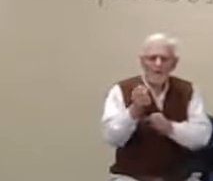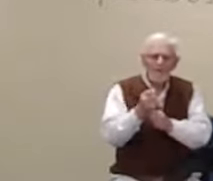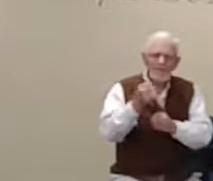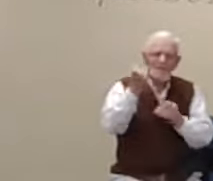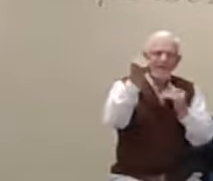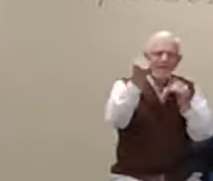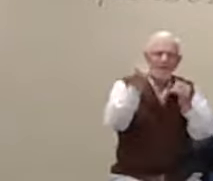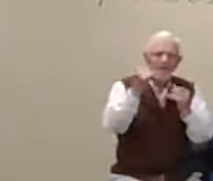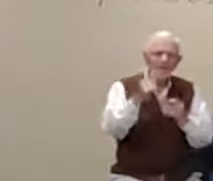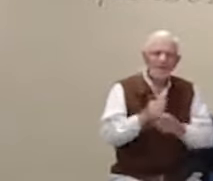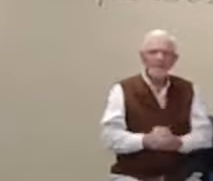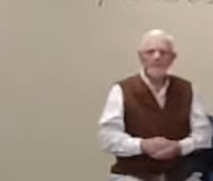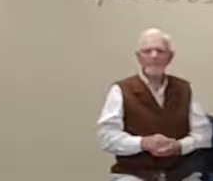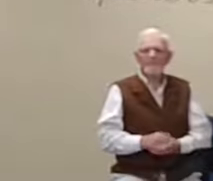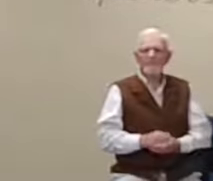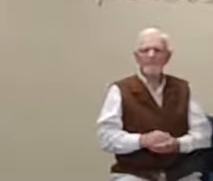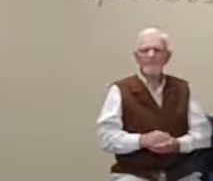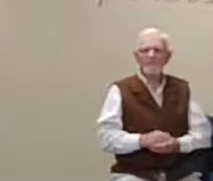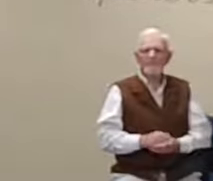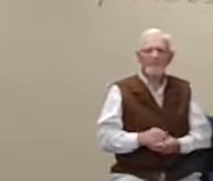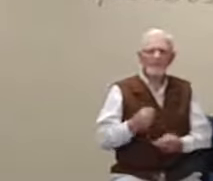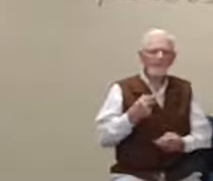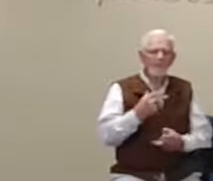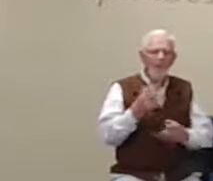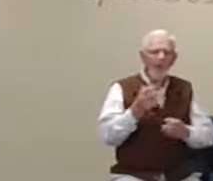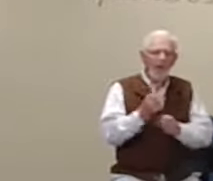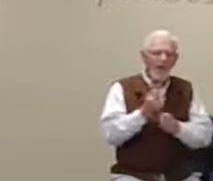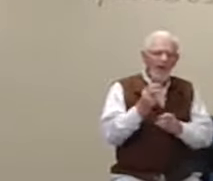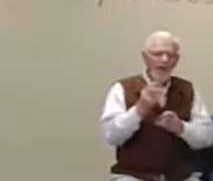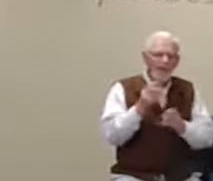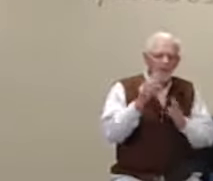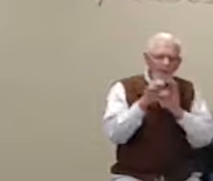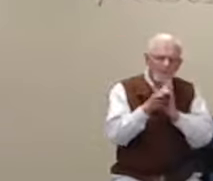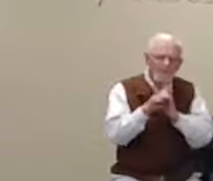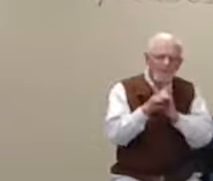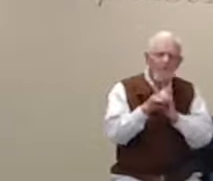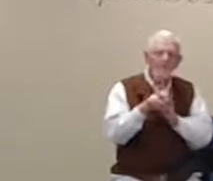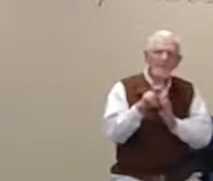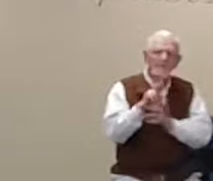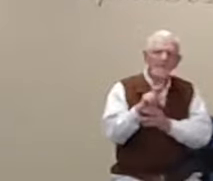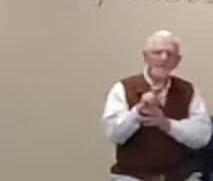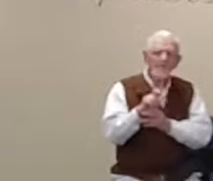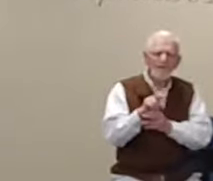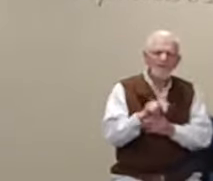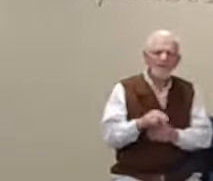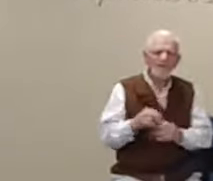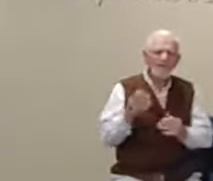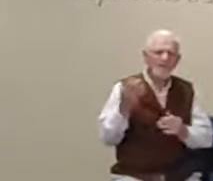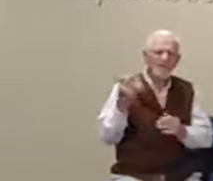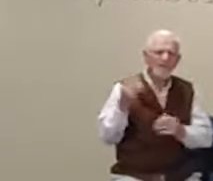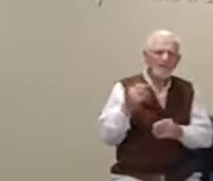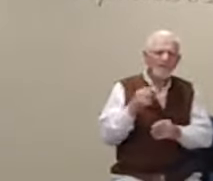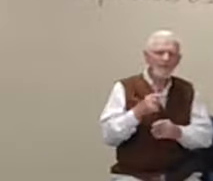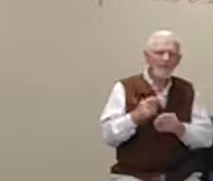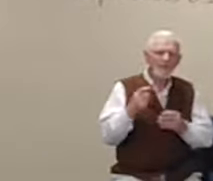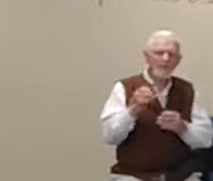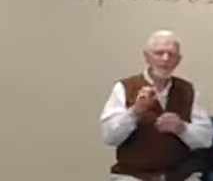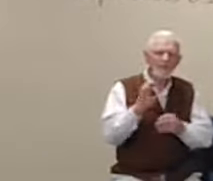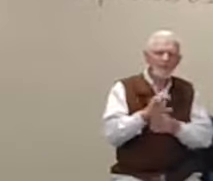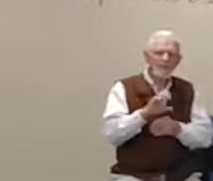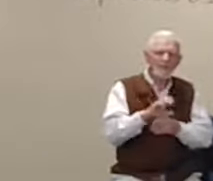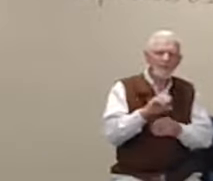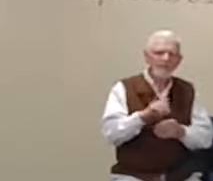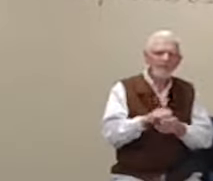go. We got pictures and videos this past week of our church there